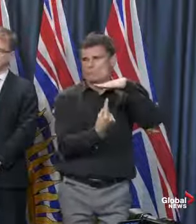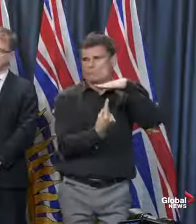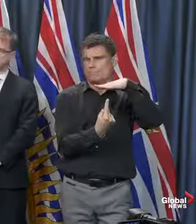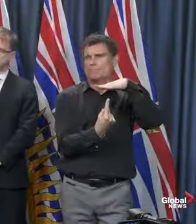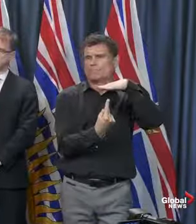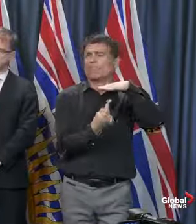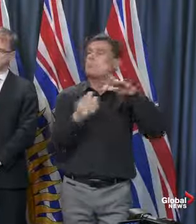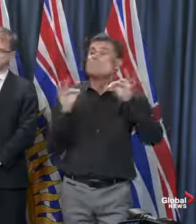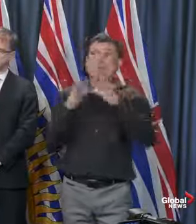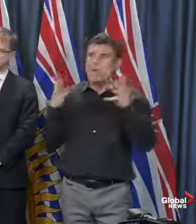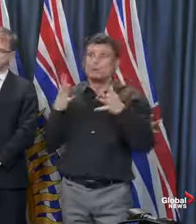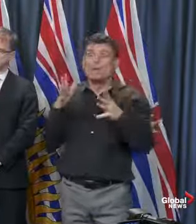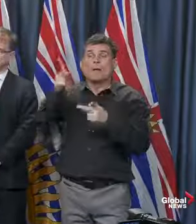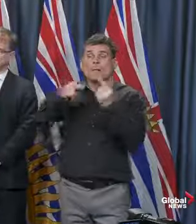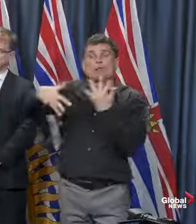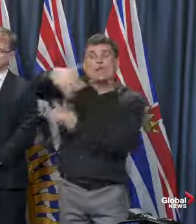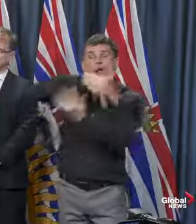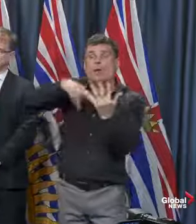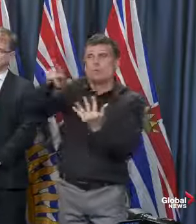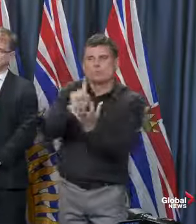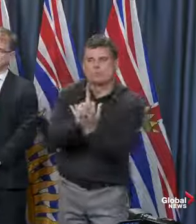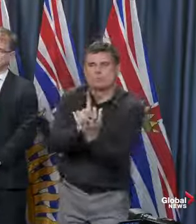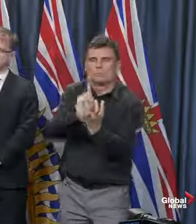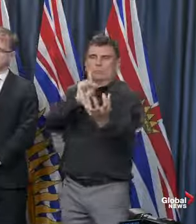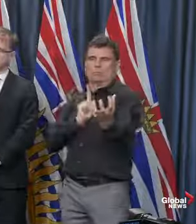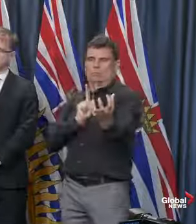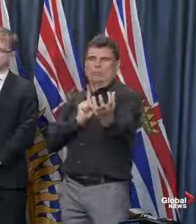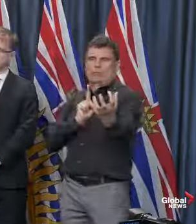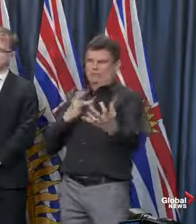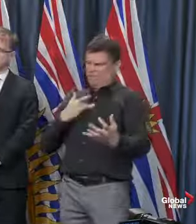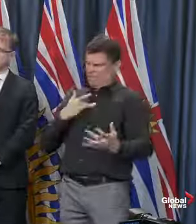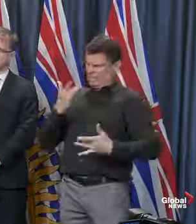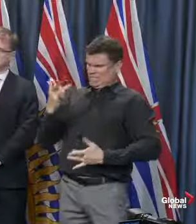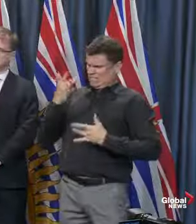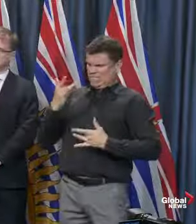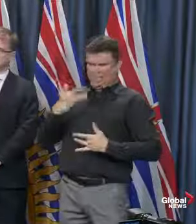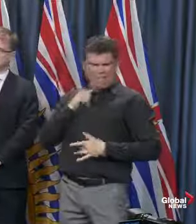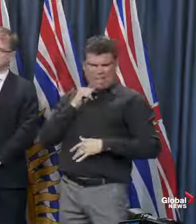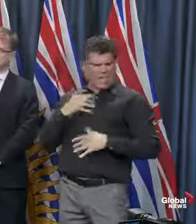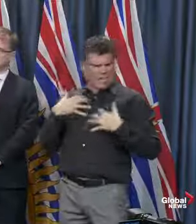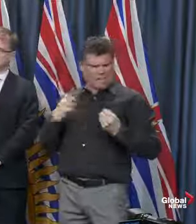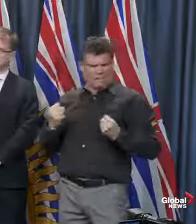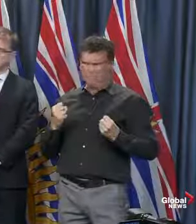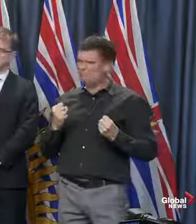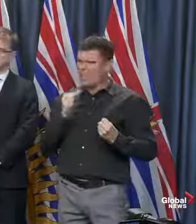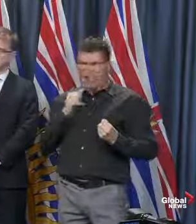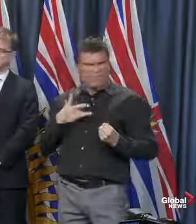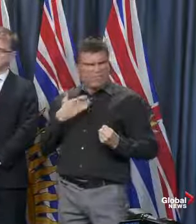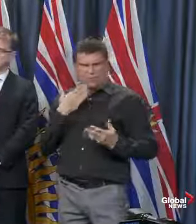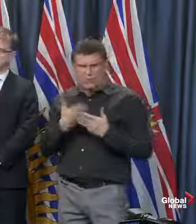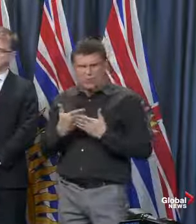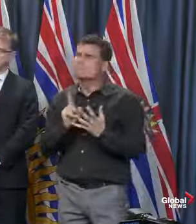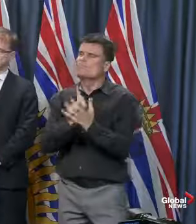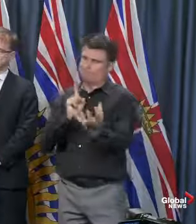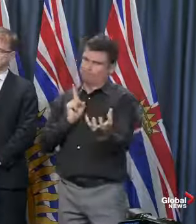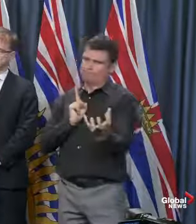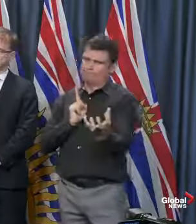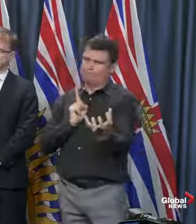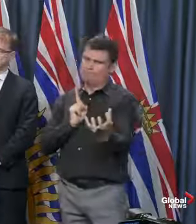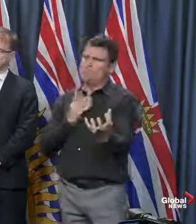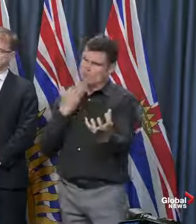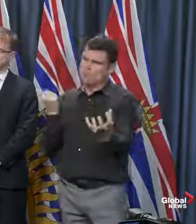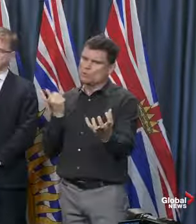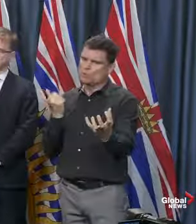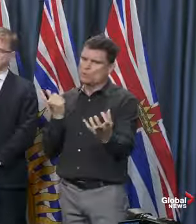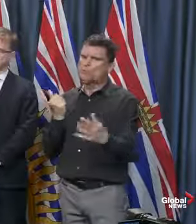we have some advice around that will be coming out in more detail as well. And we're working on a way that people